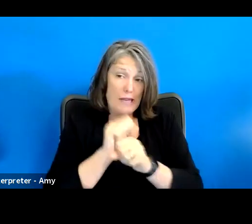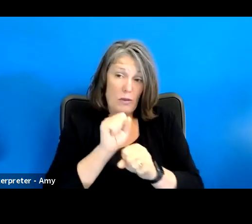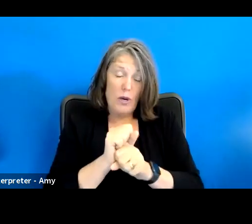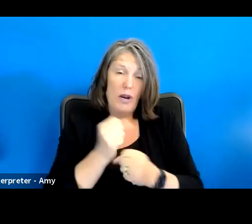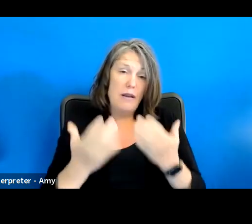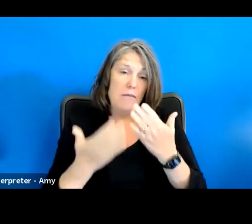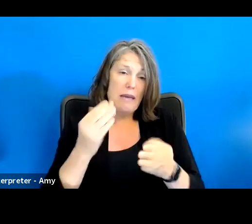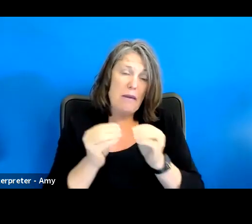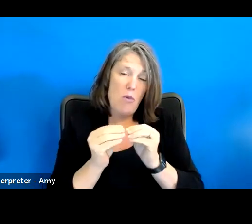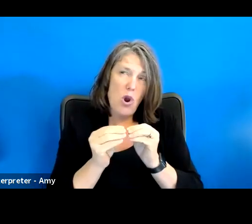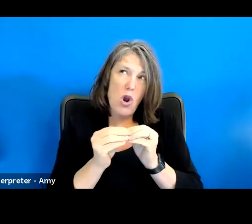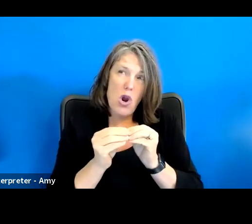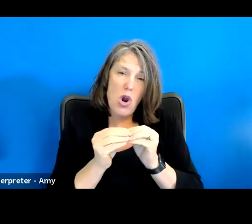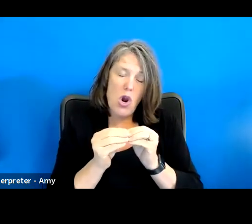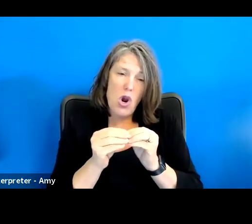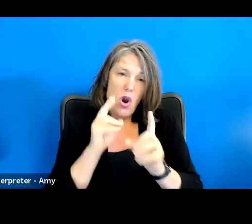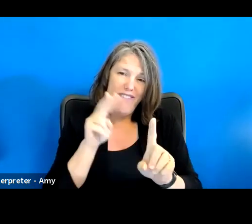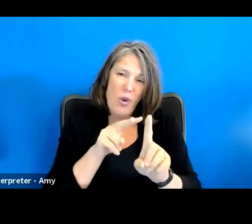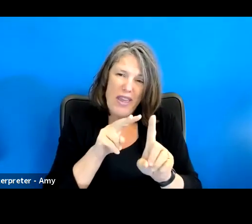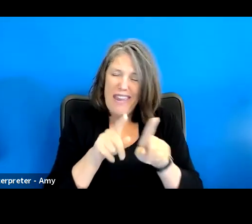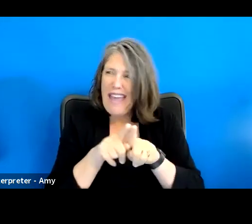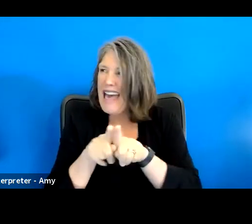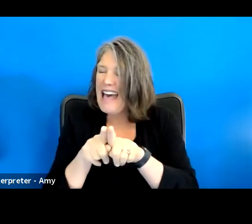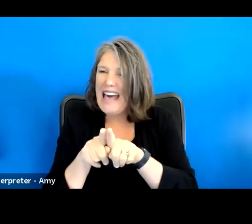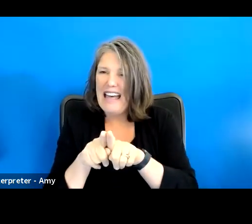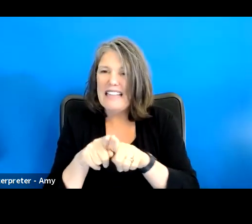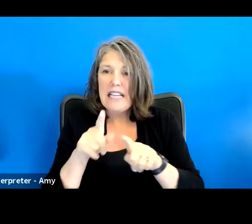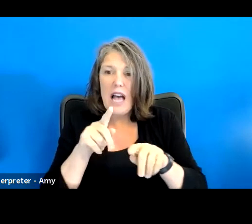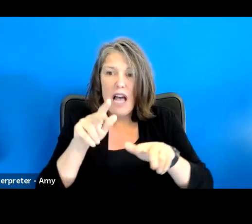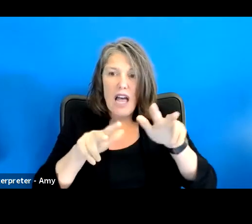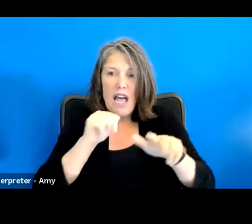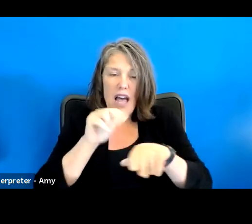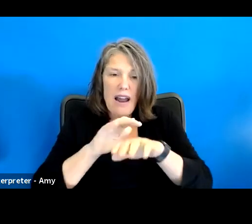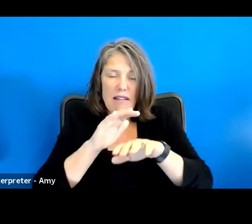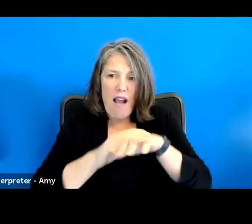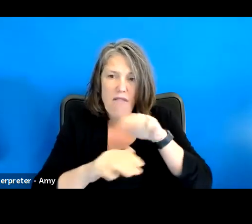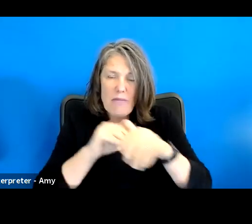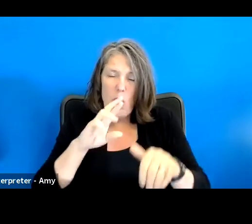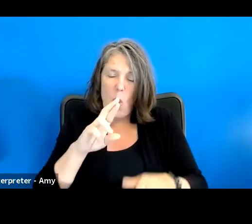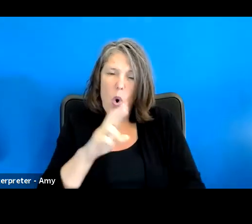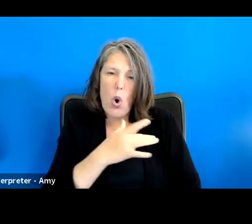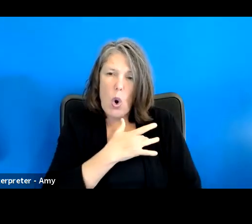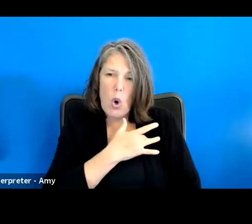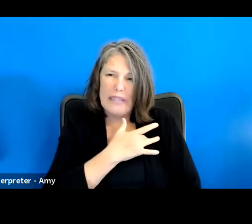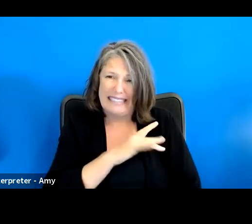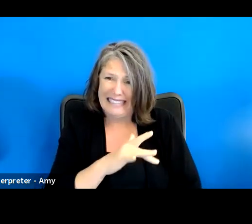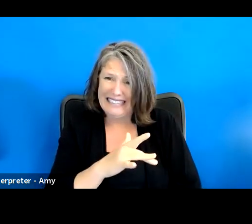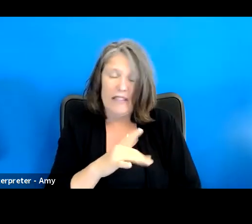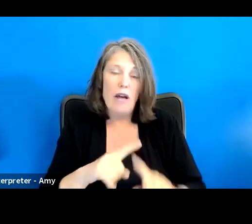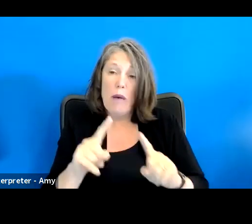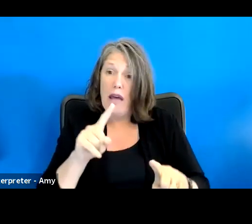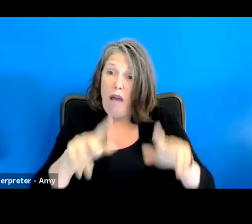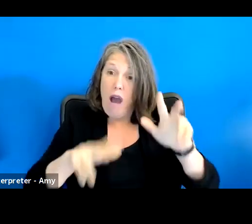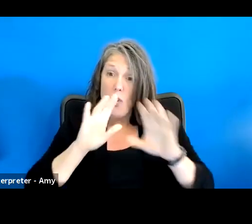more viewing it of it as a uncomfortable or sensitive topic, it wasn't an awkward conversation to